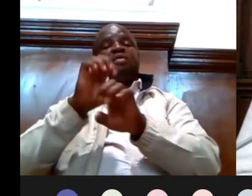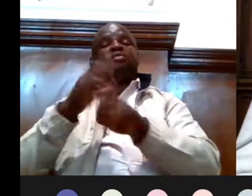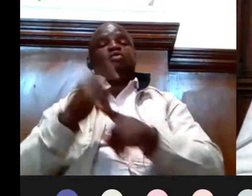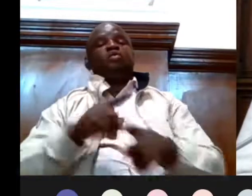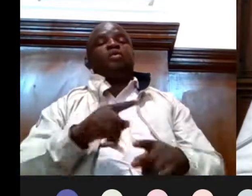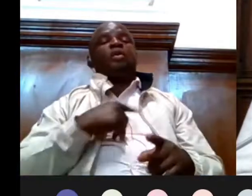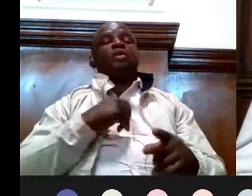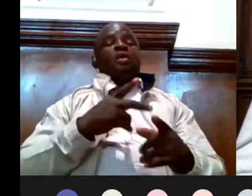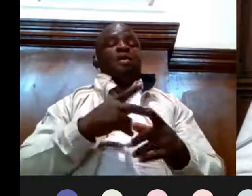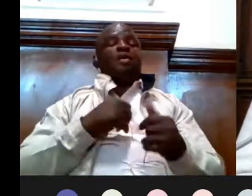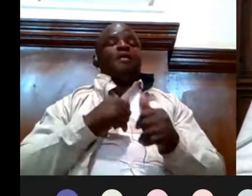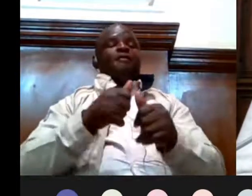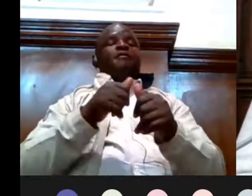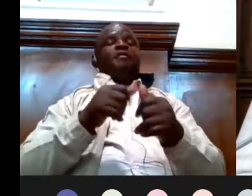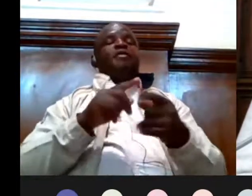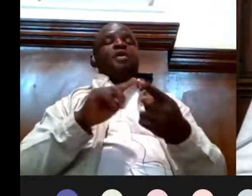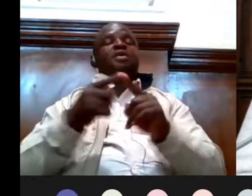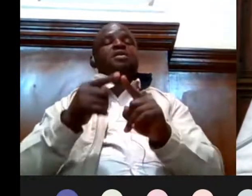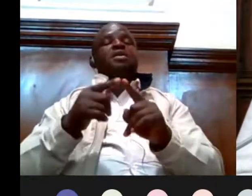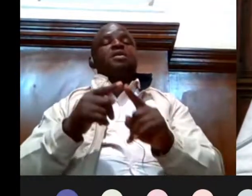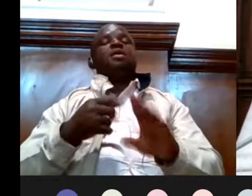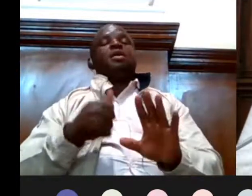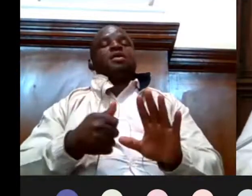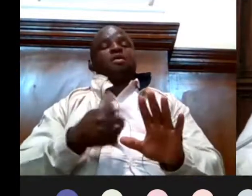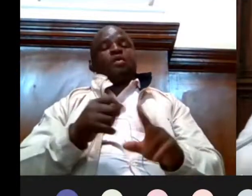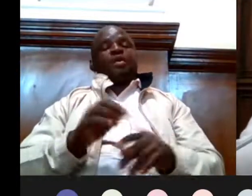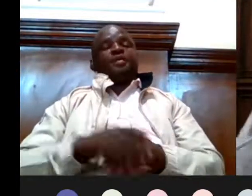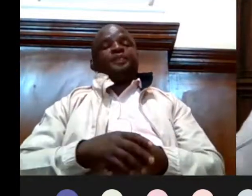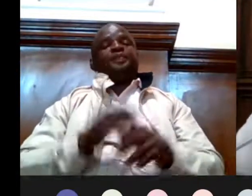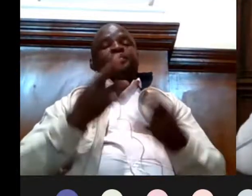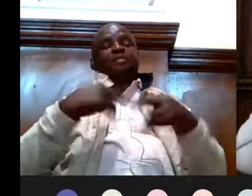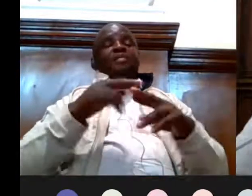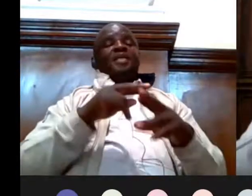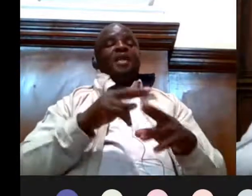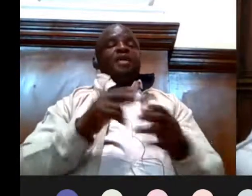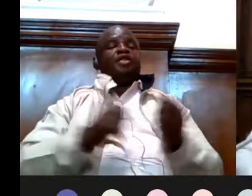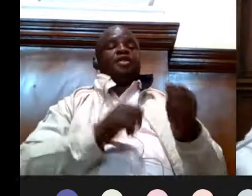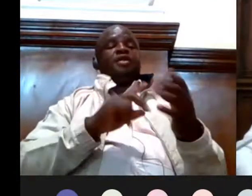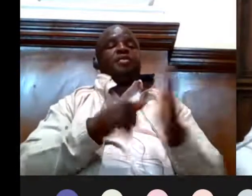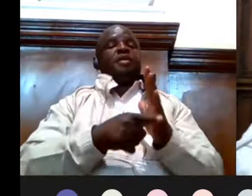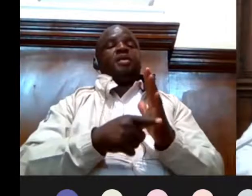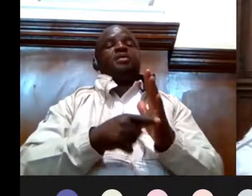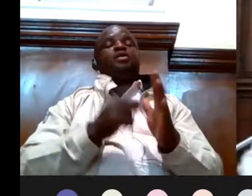the following six pillars of the GBVF National Strategic Plan